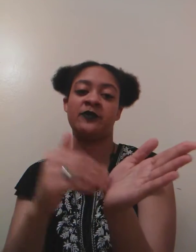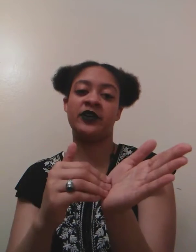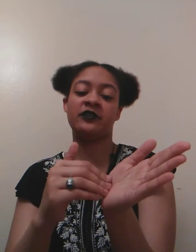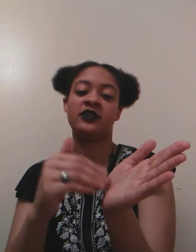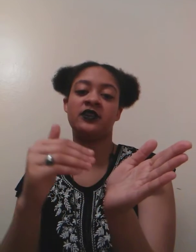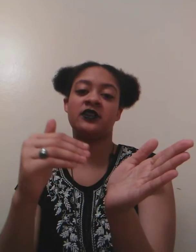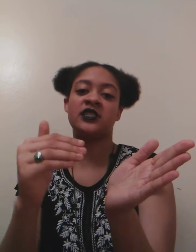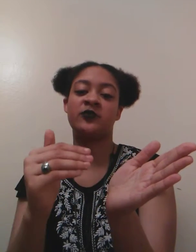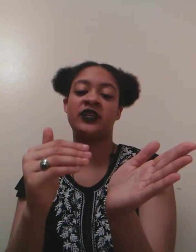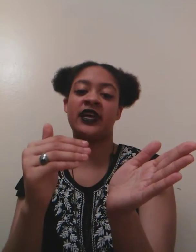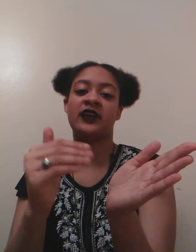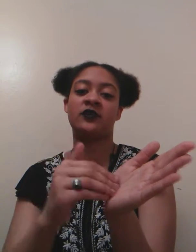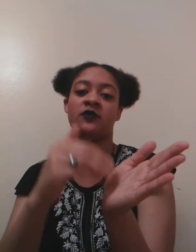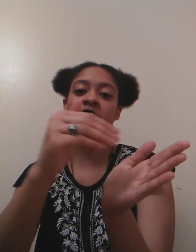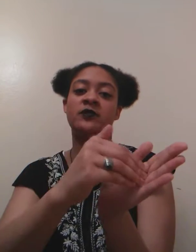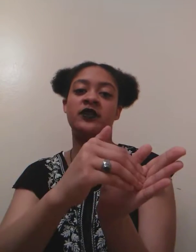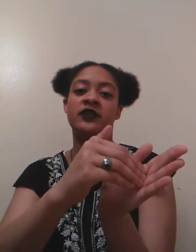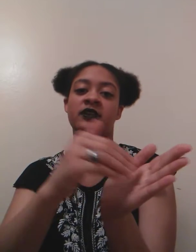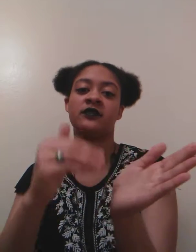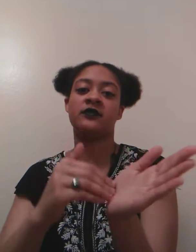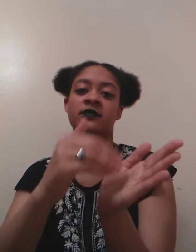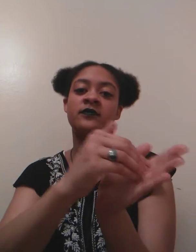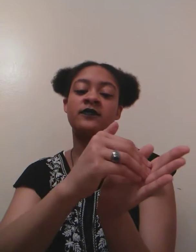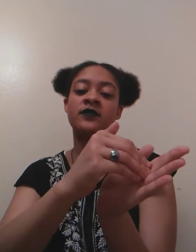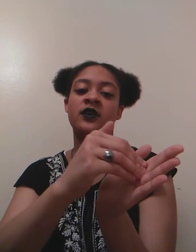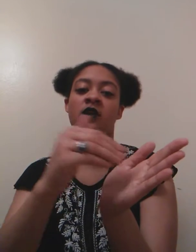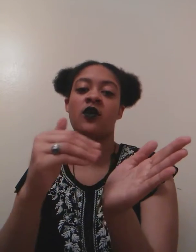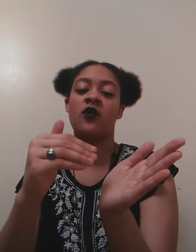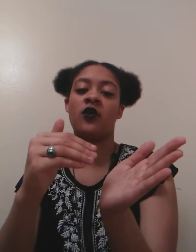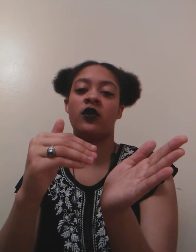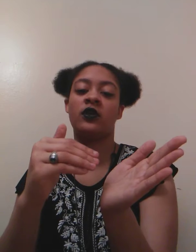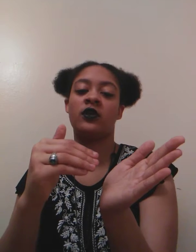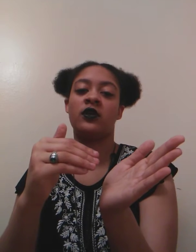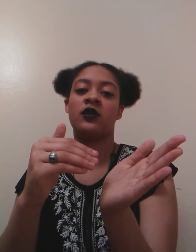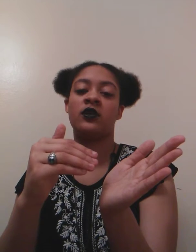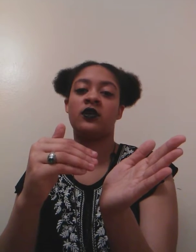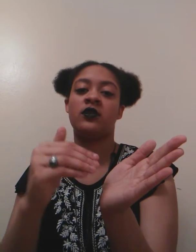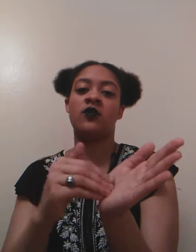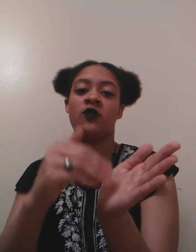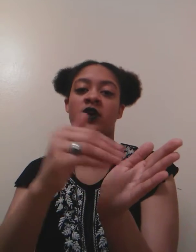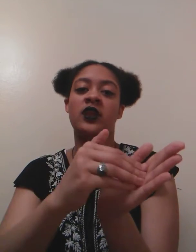get bigger. So it'd be like 1,000,000 or